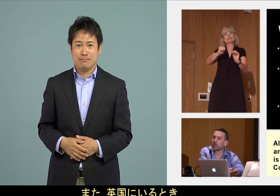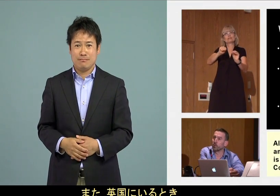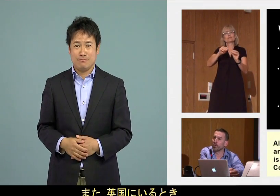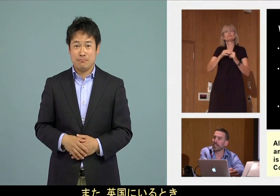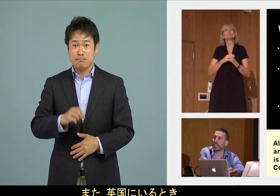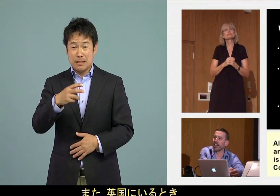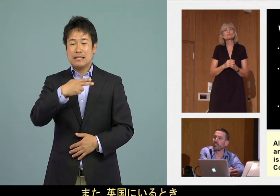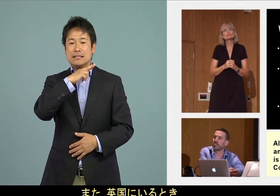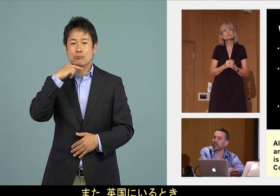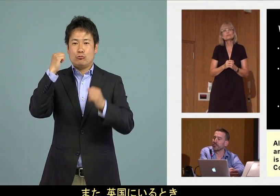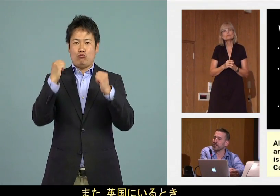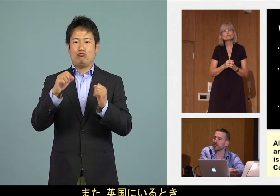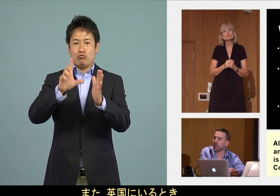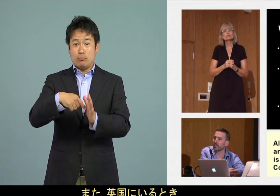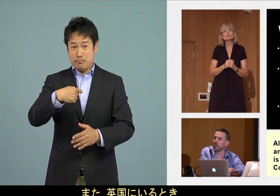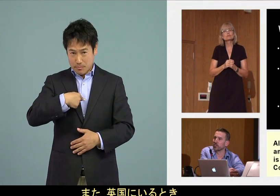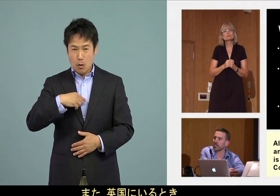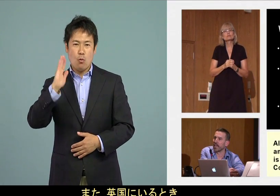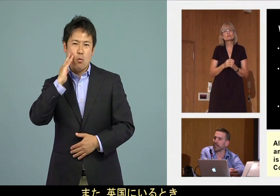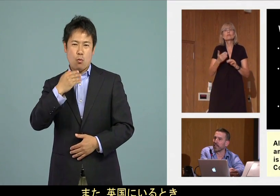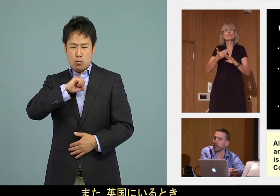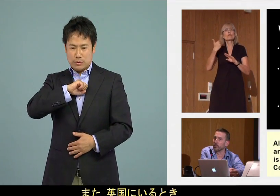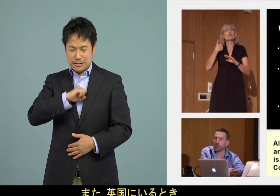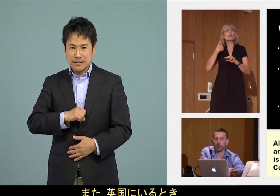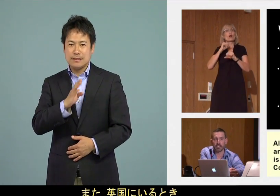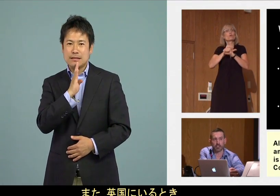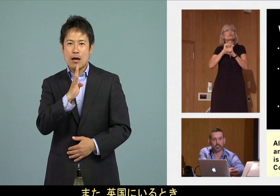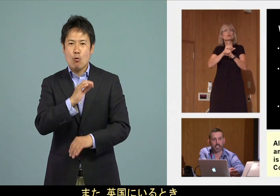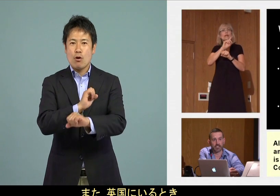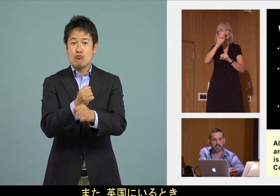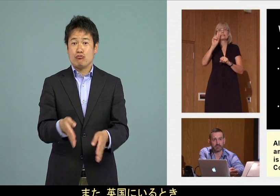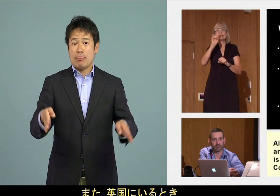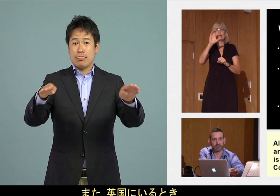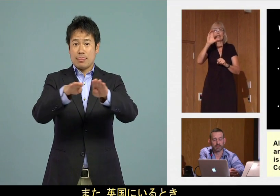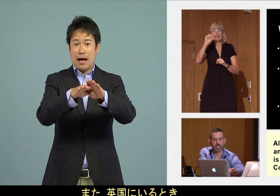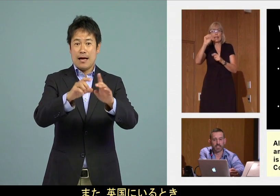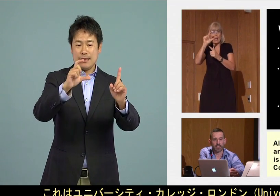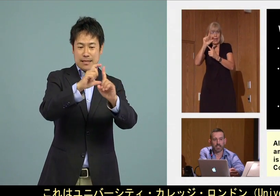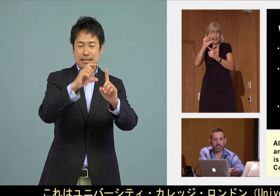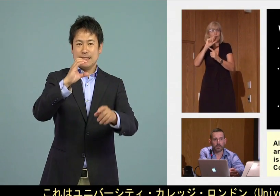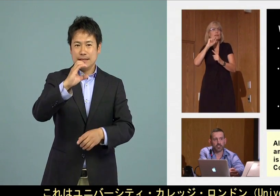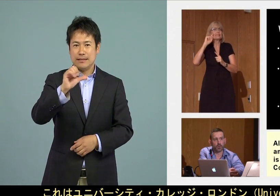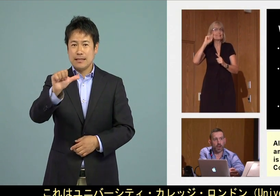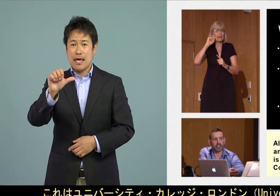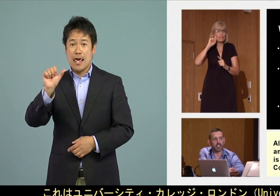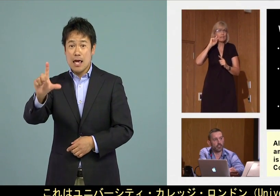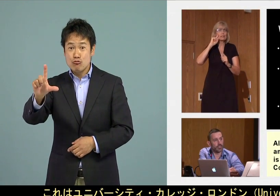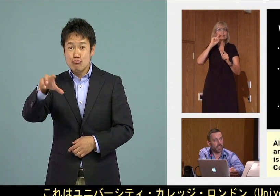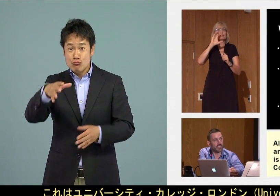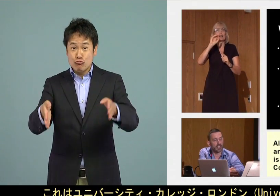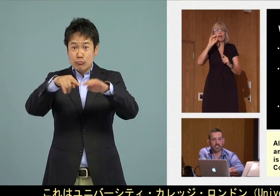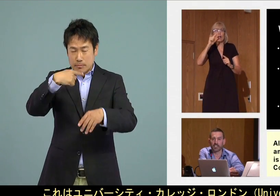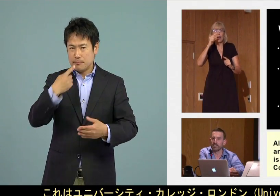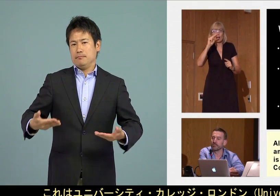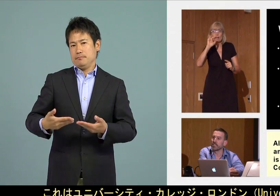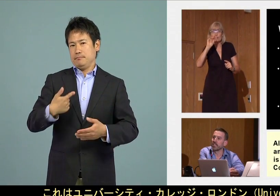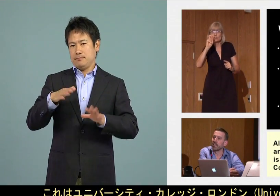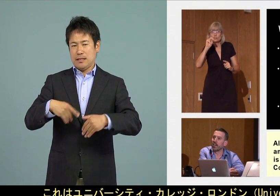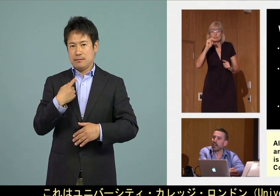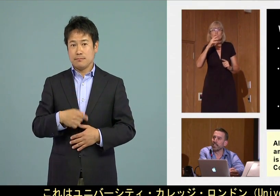Also, I was working at the Deafness, Cognition and Language Research Centre, which is quite a unique